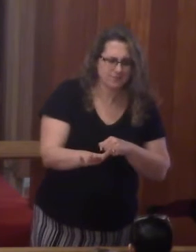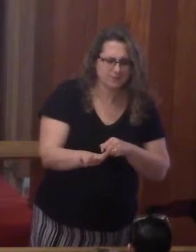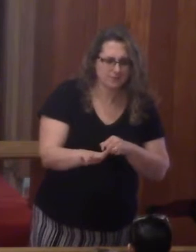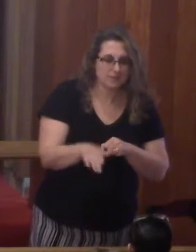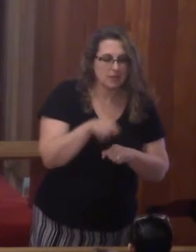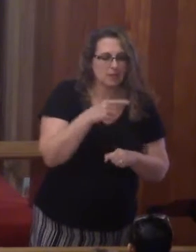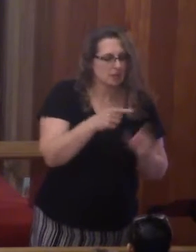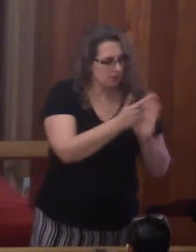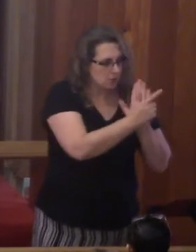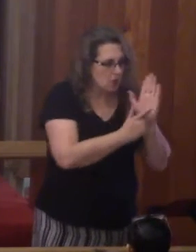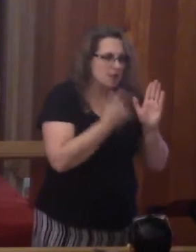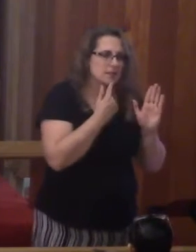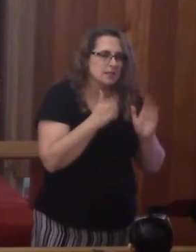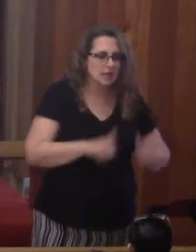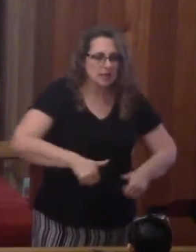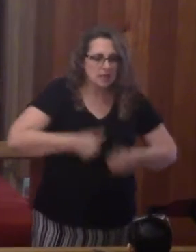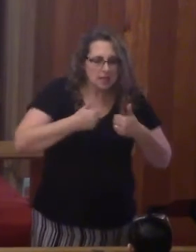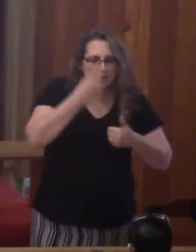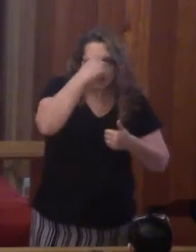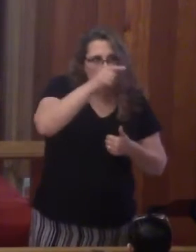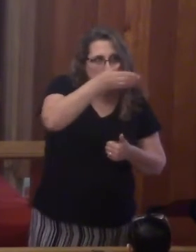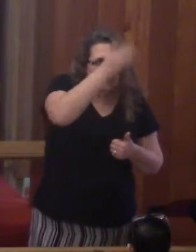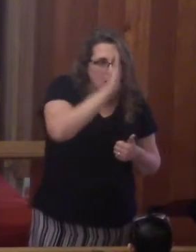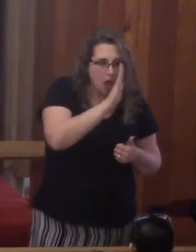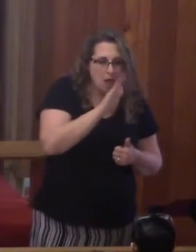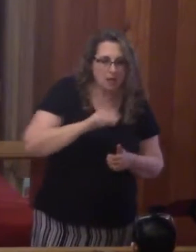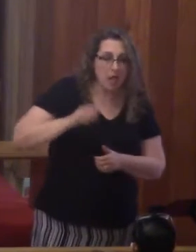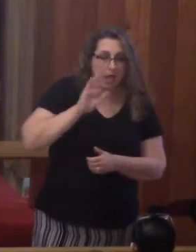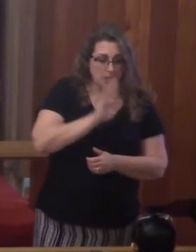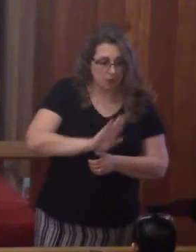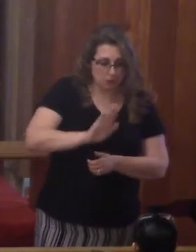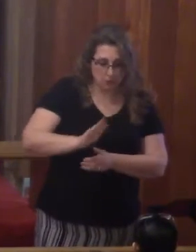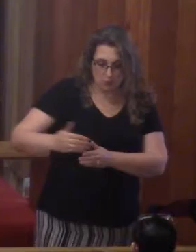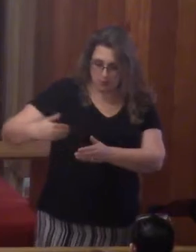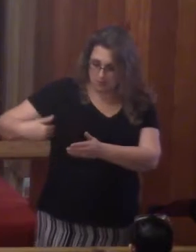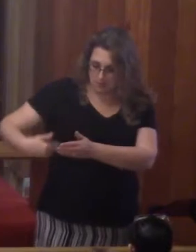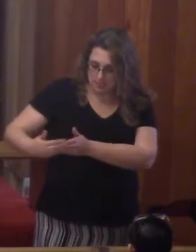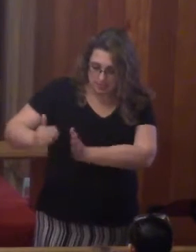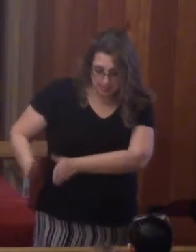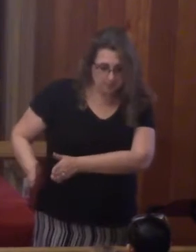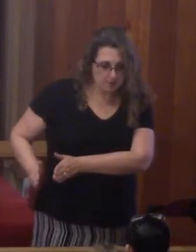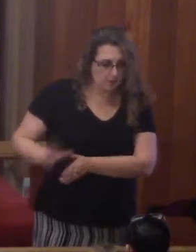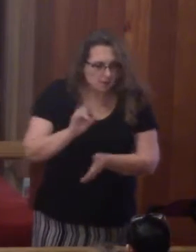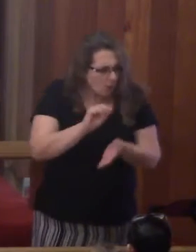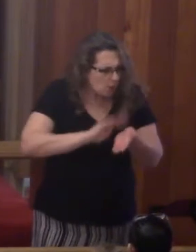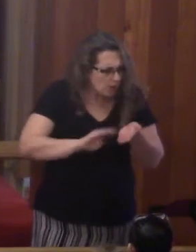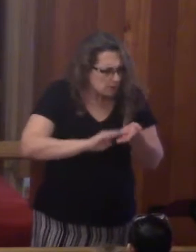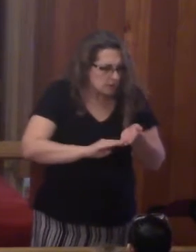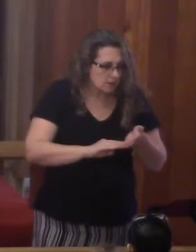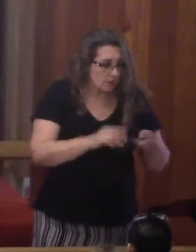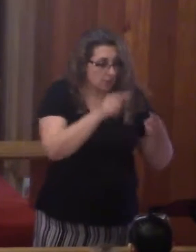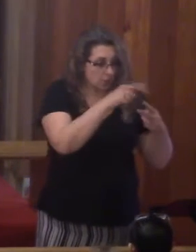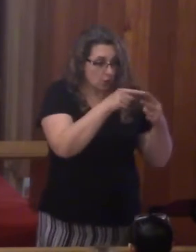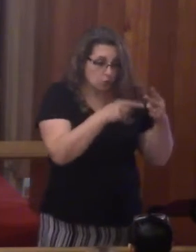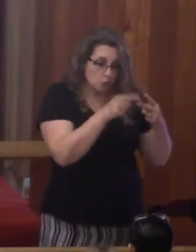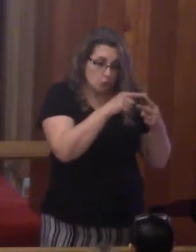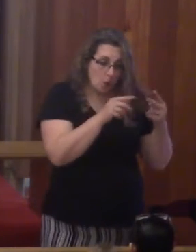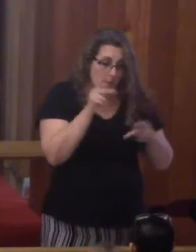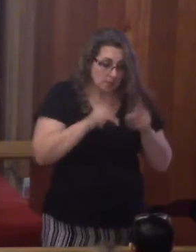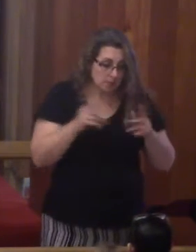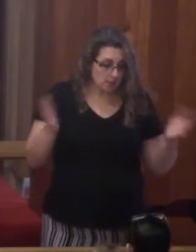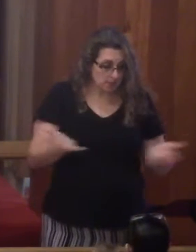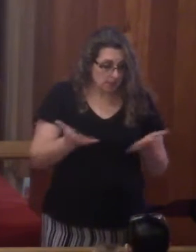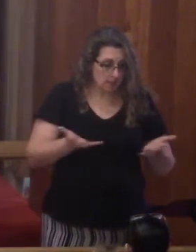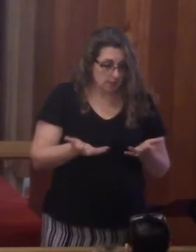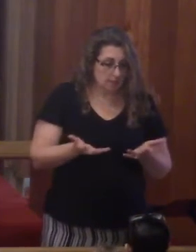says, live for God and your neighbor. And there's no excuse. Because those are the two types of people that are gathered here